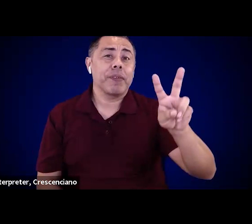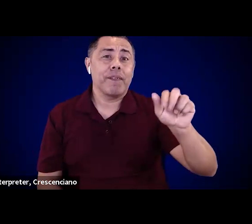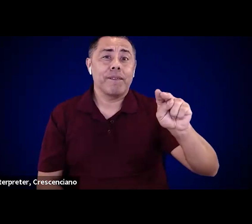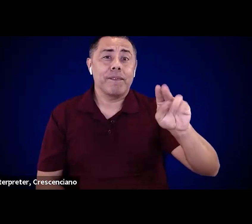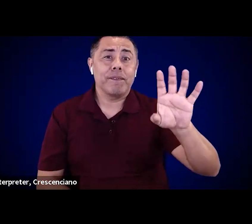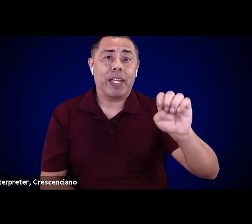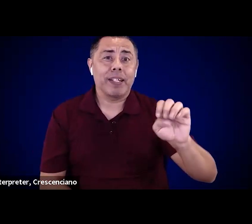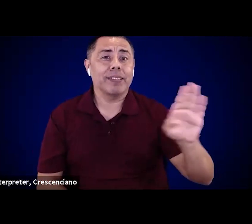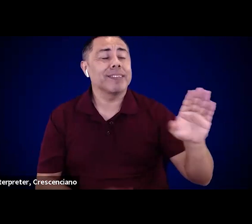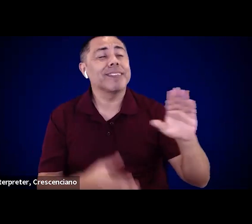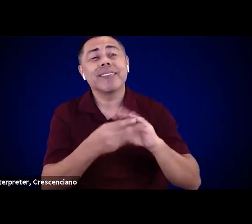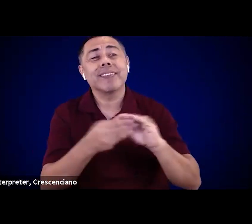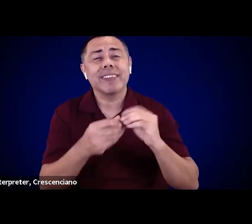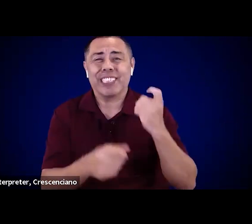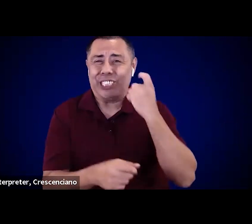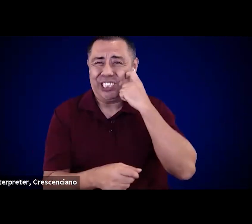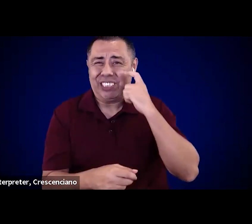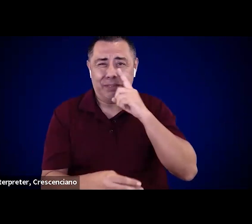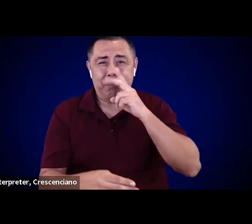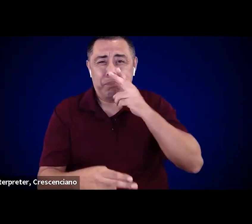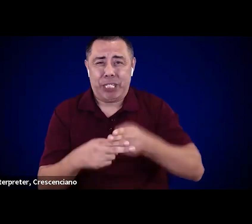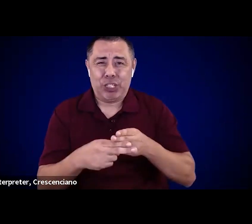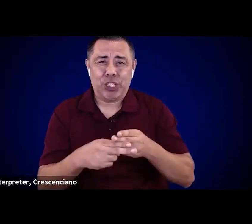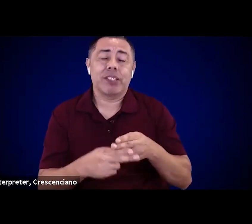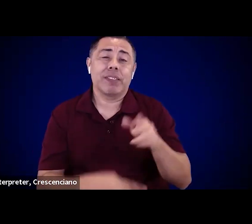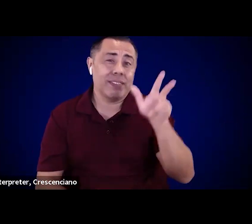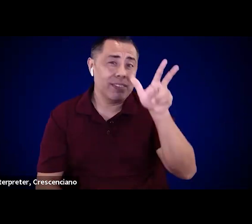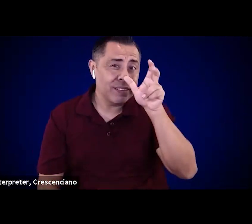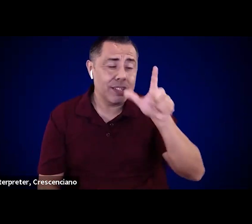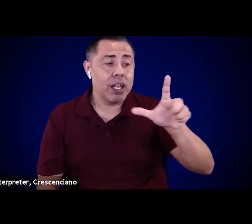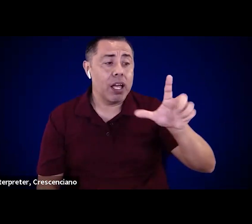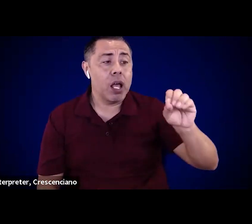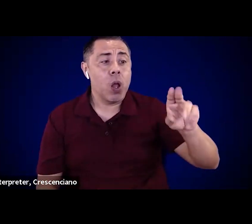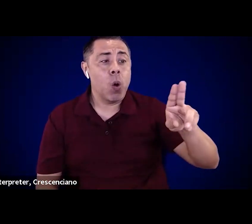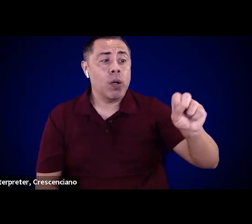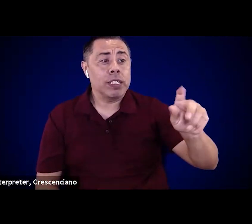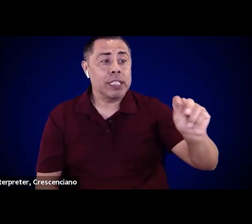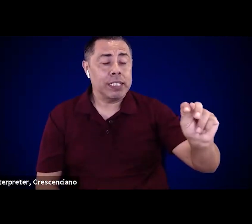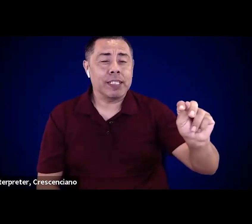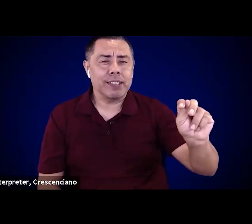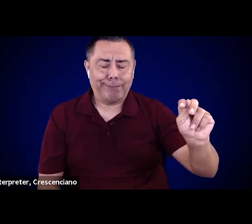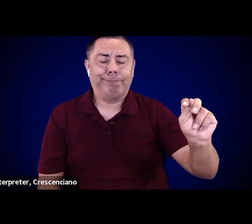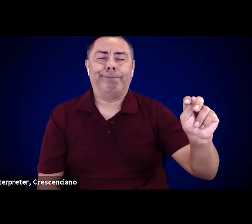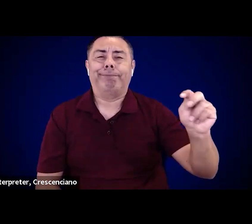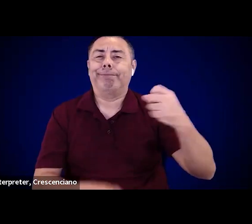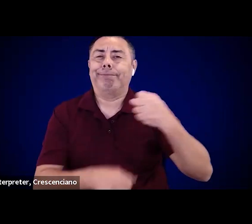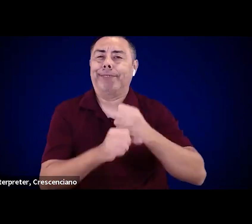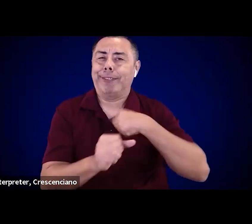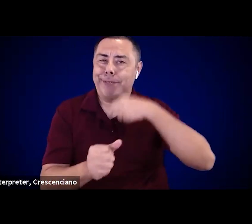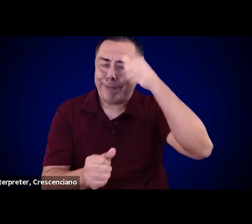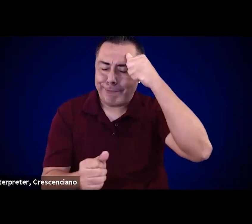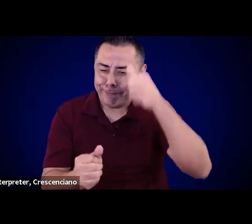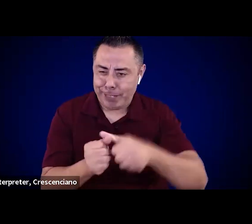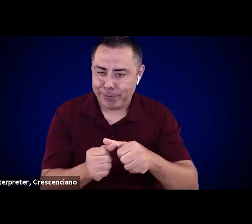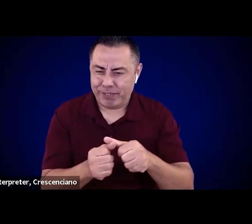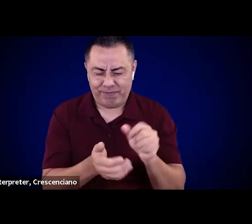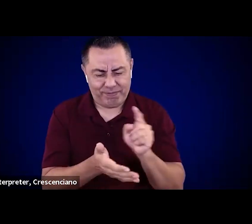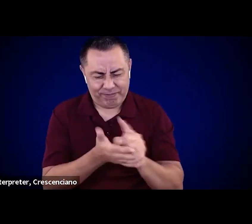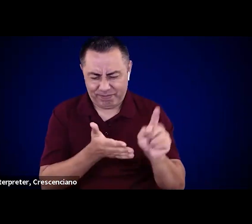locusts reminded me of a family gathering that we had a couple of weekends ago, and my little niece,